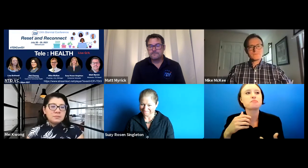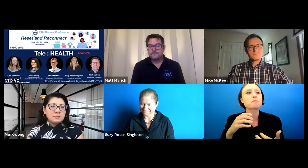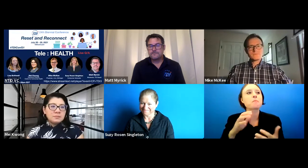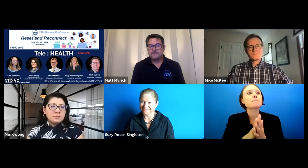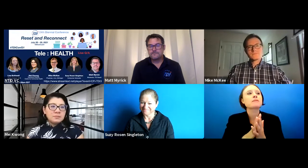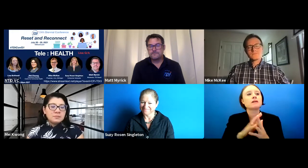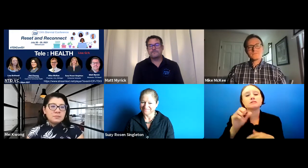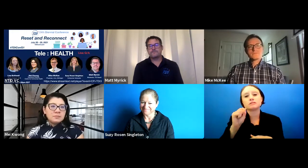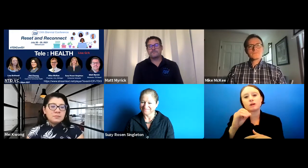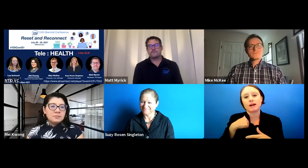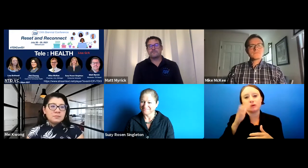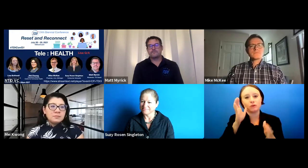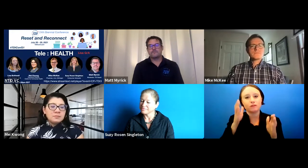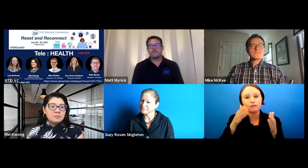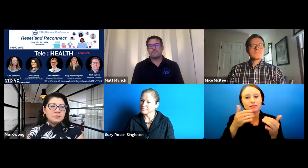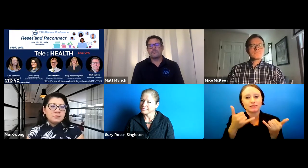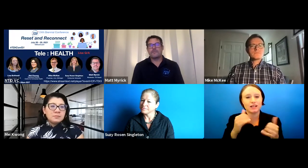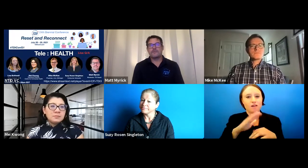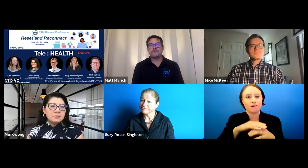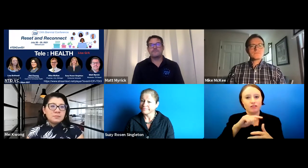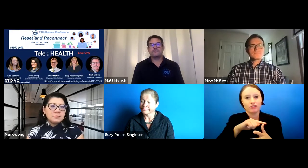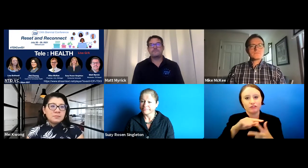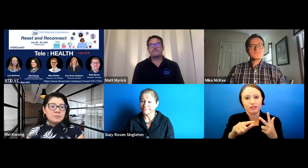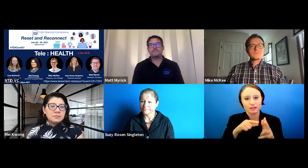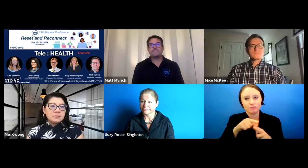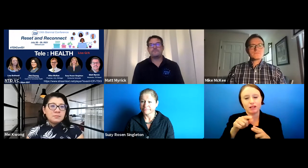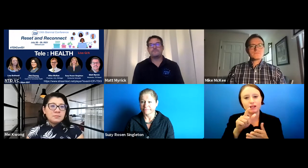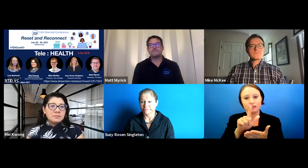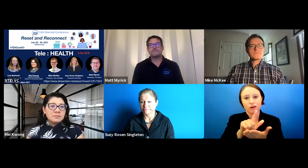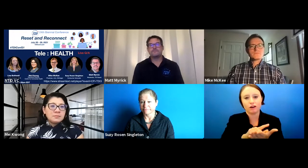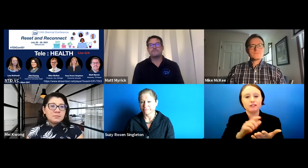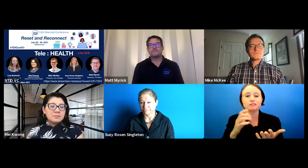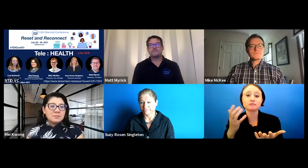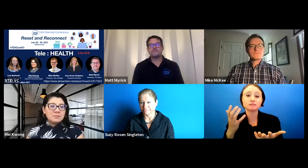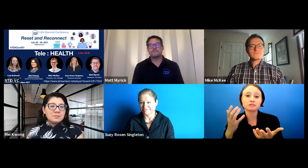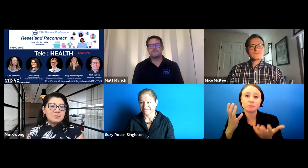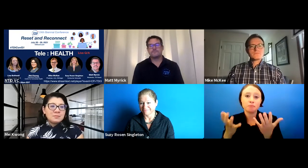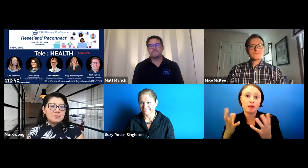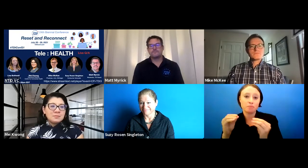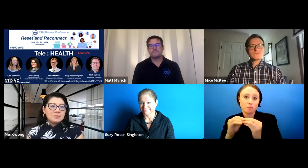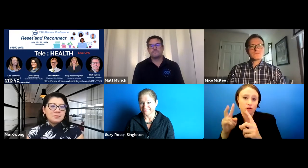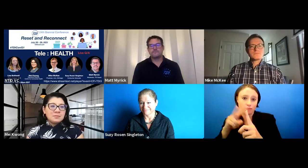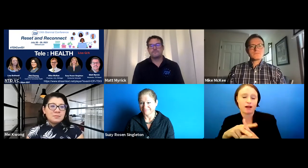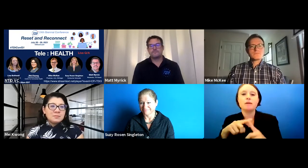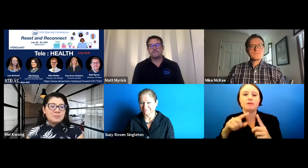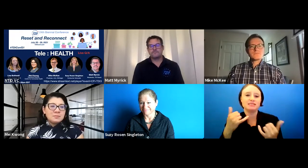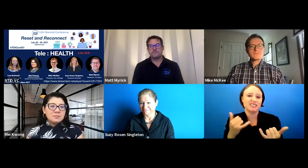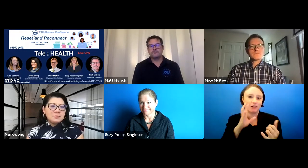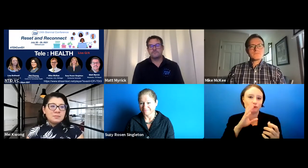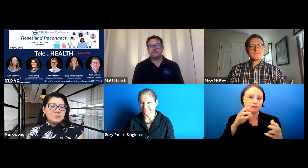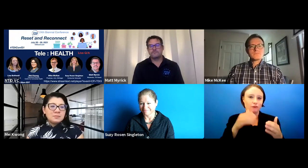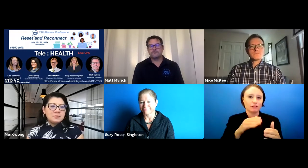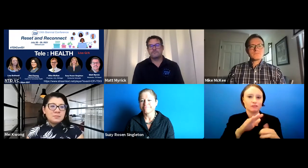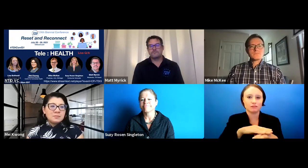Sure. This is Lisa speaking. So I'll focus now on 3 points of